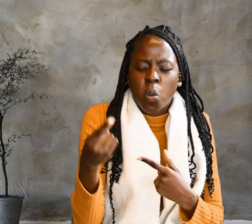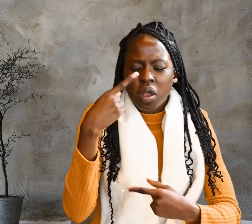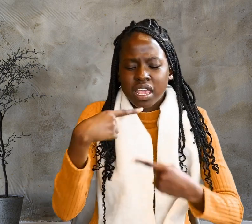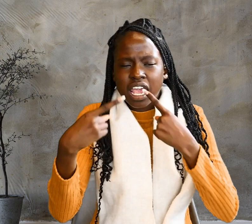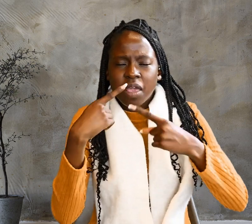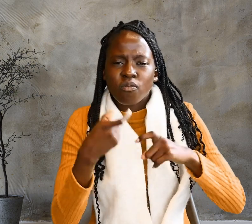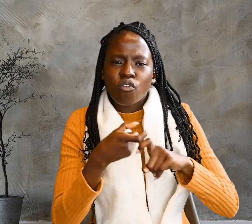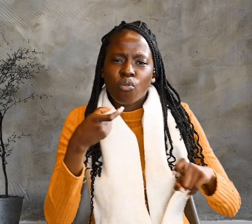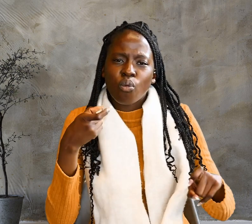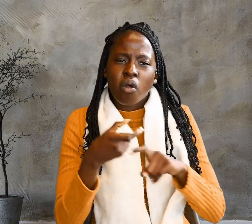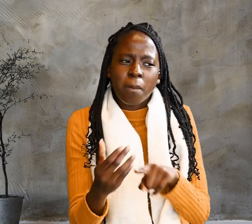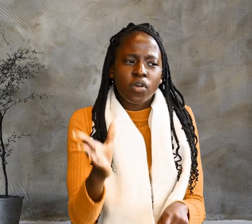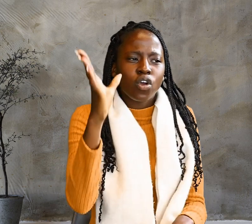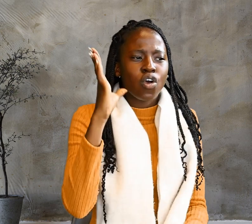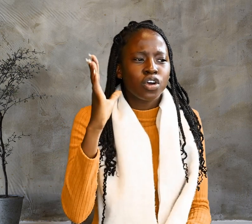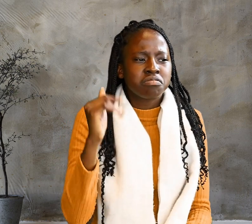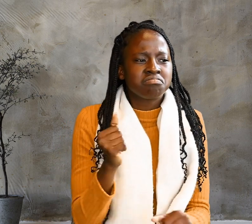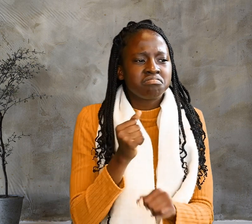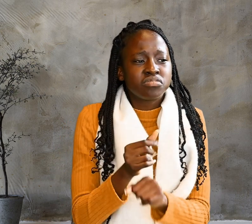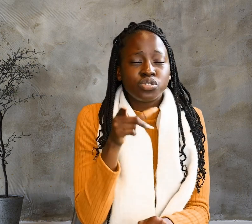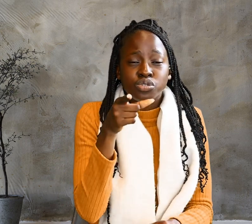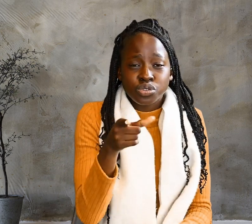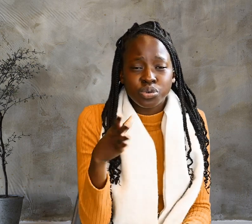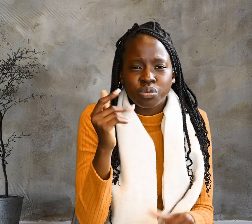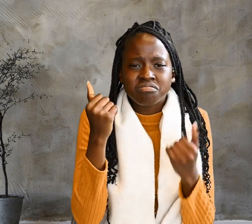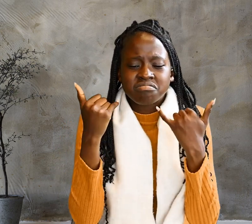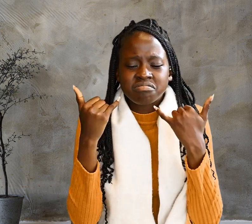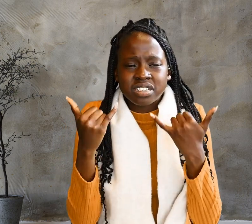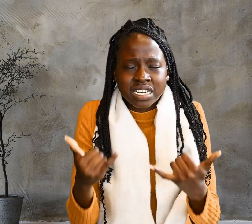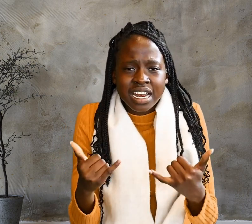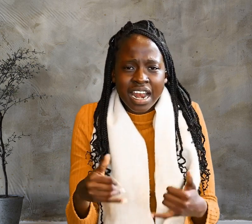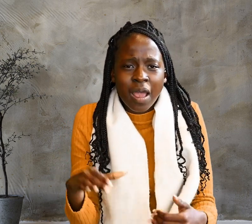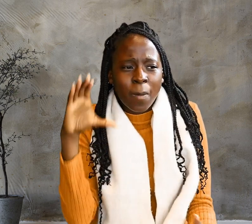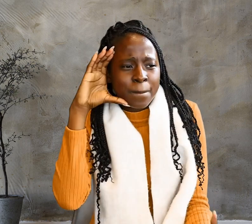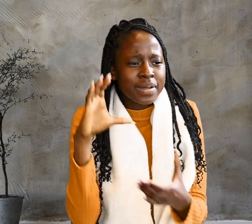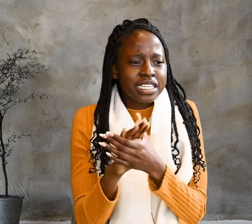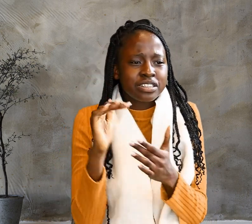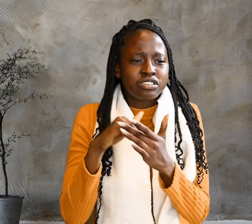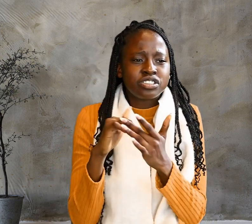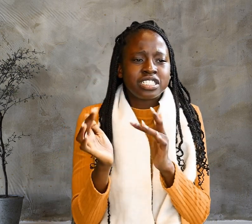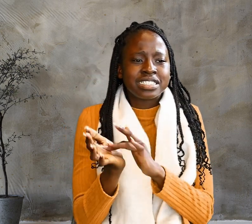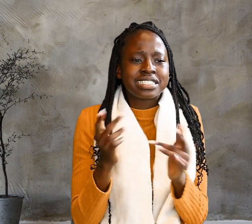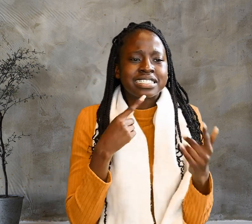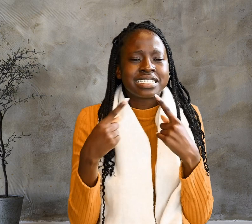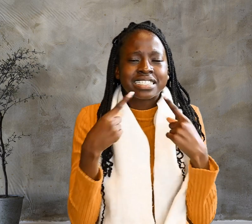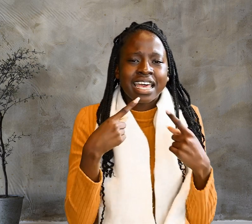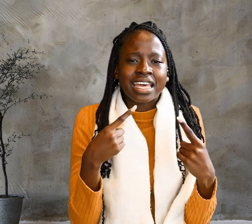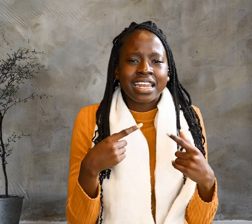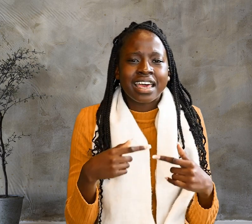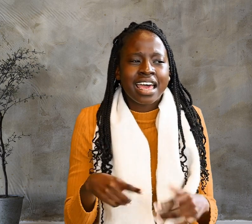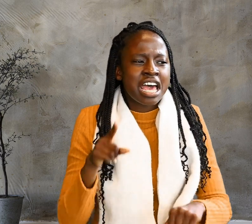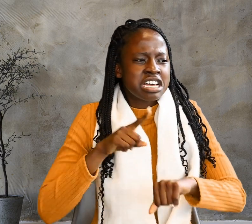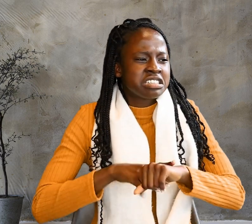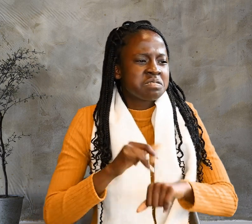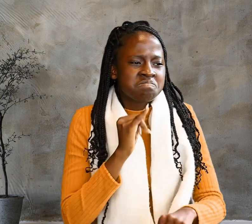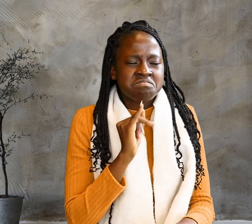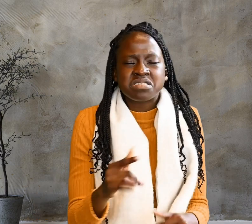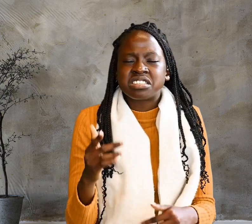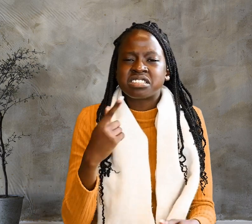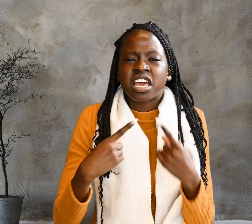from God. Do you now believe? Jesus replied, A time is coming, and